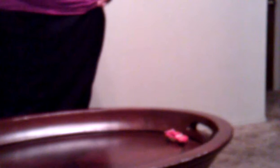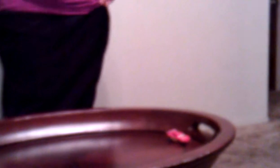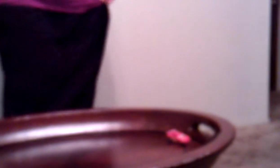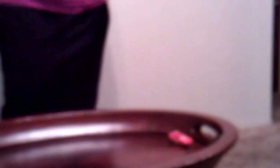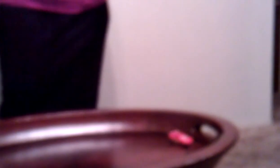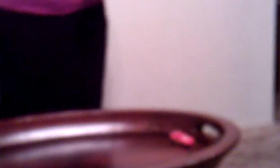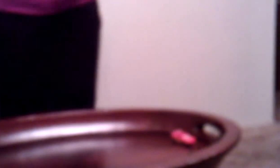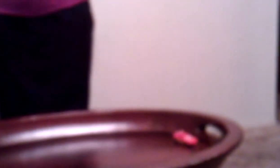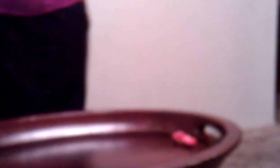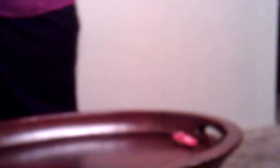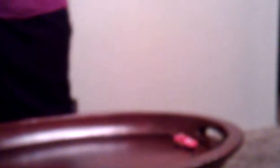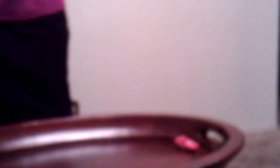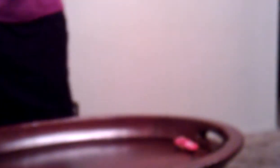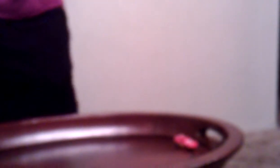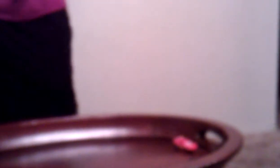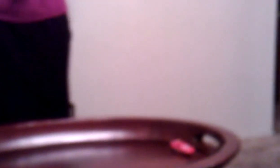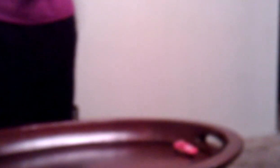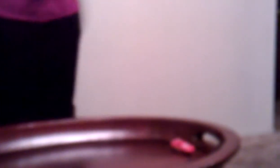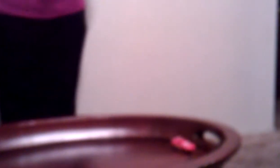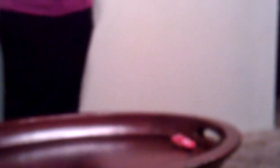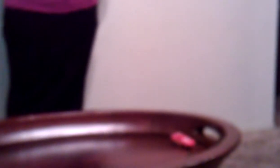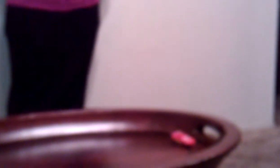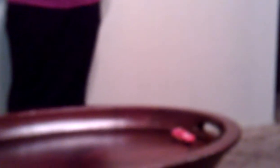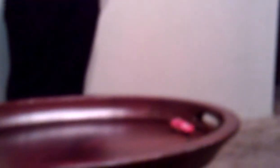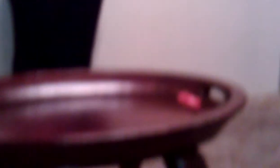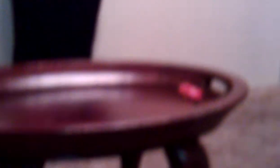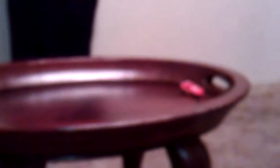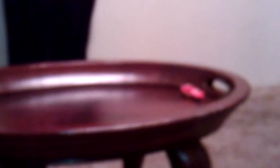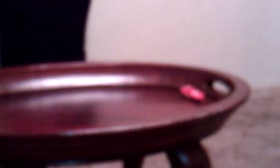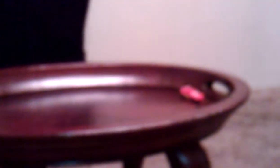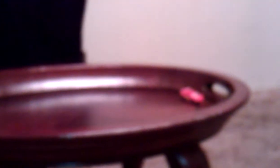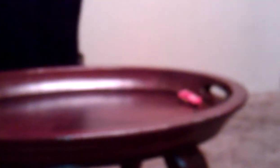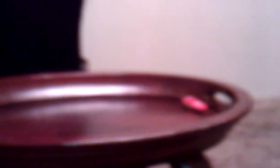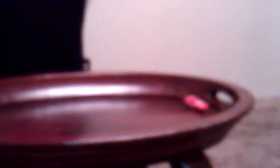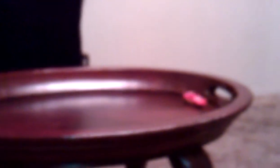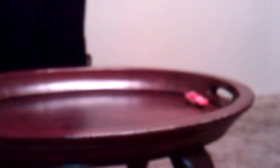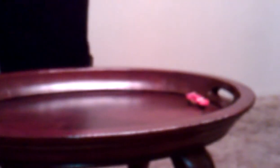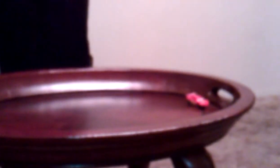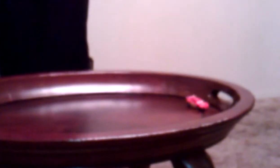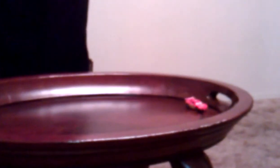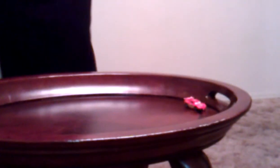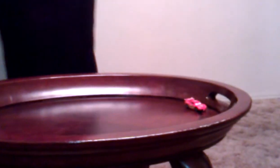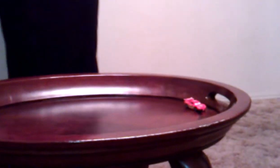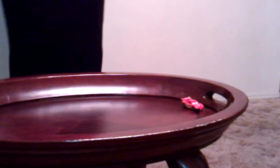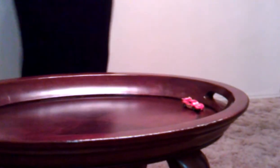Kinetic energy. So what happened is the potential energy was transferred to